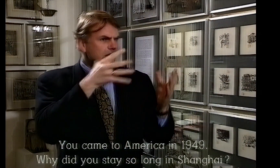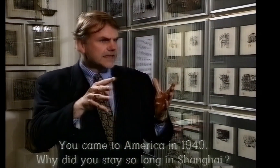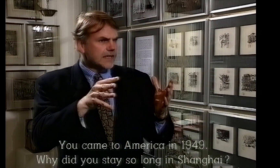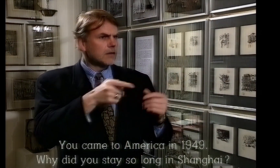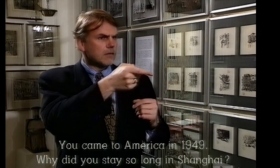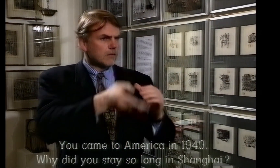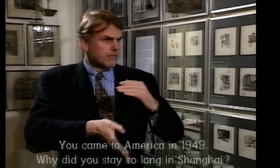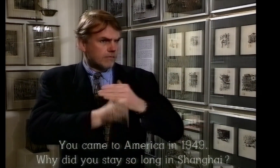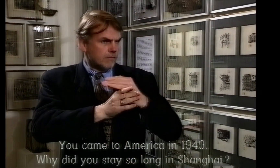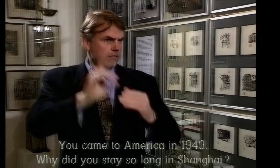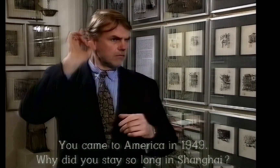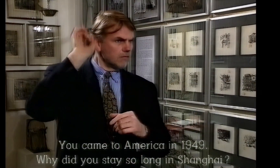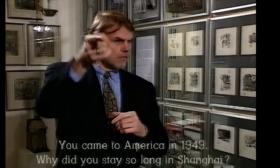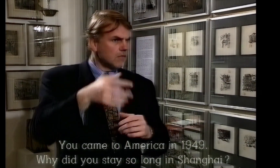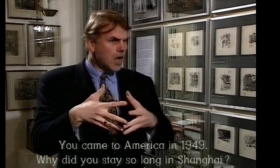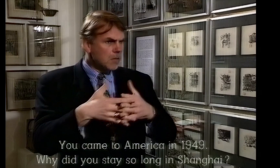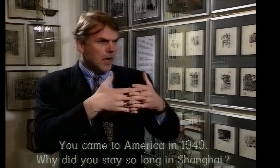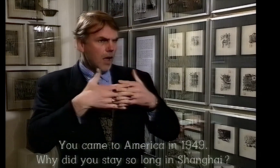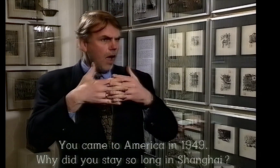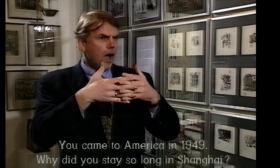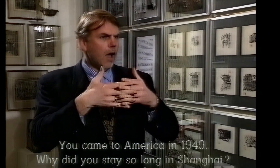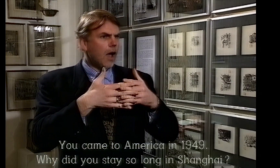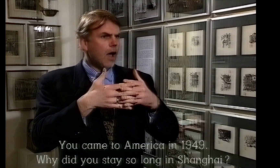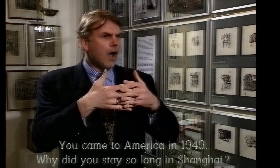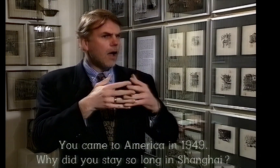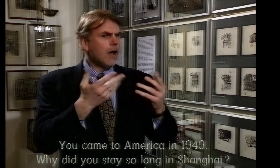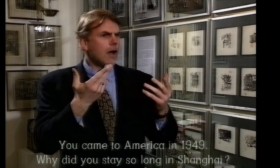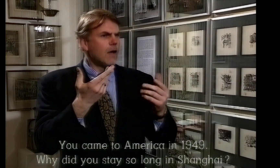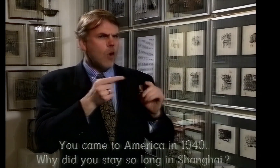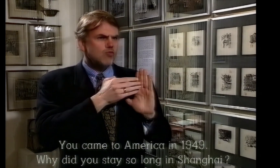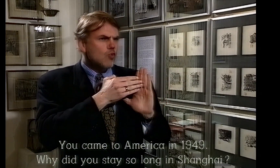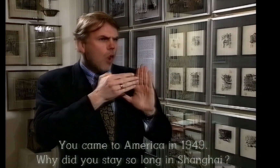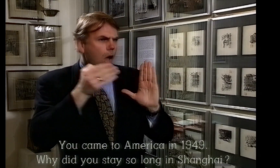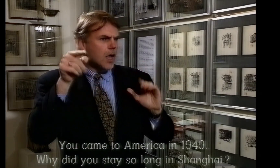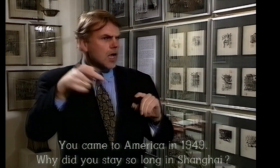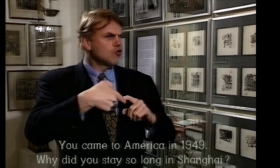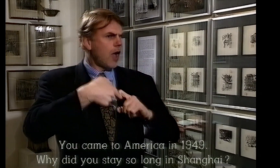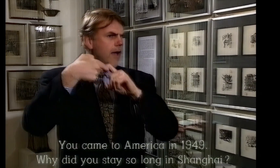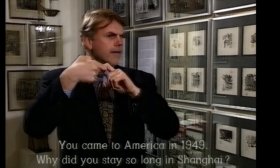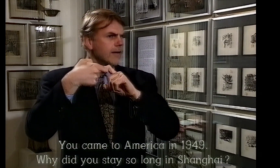Well, you came to America in 1949. Why did you stay so long in Shanghai?